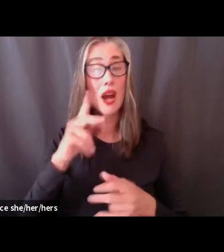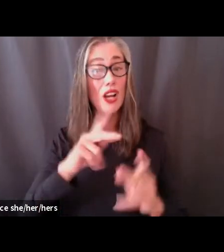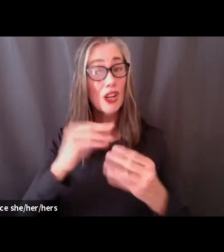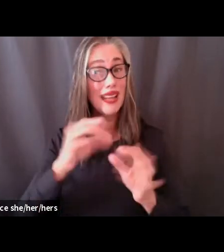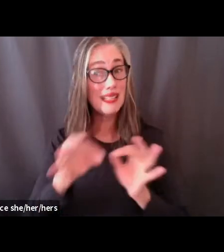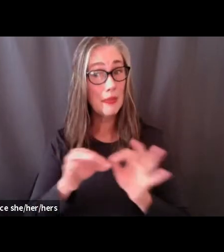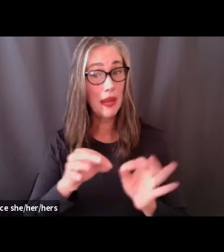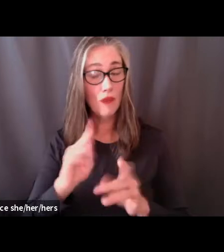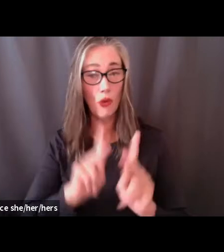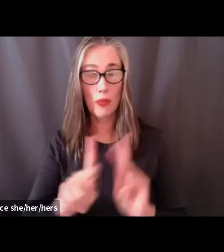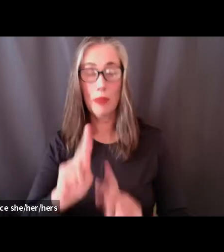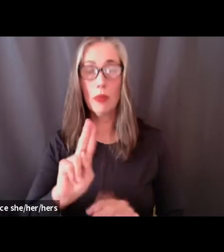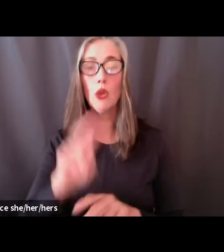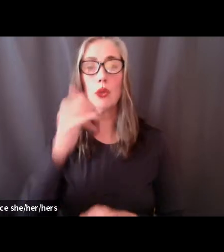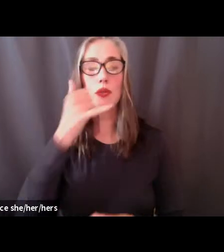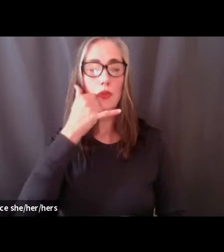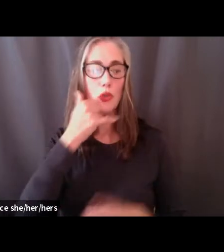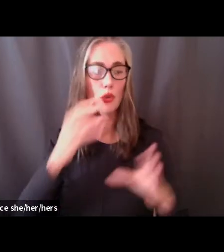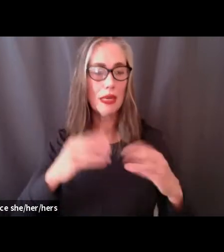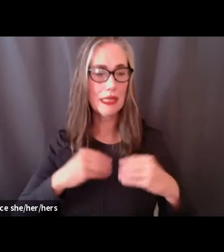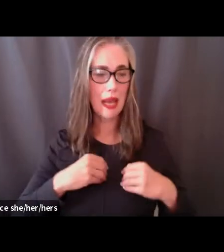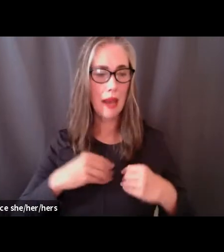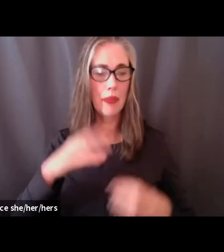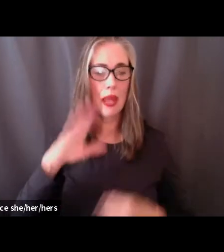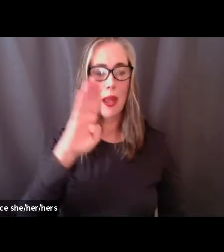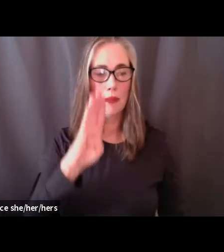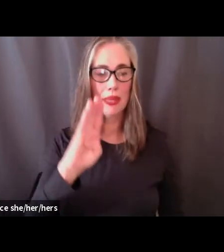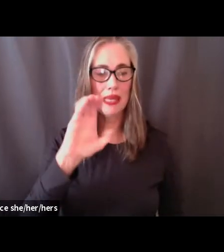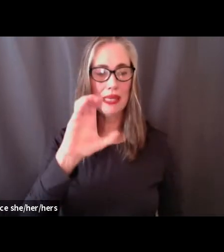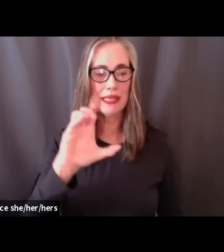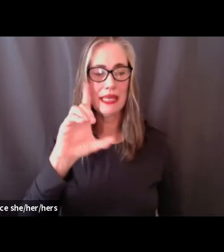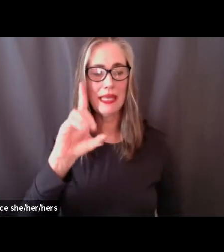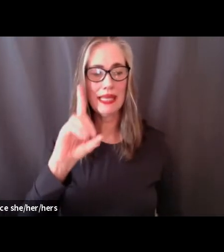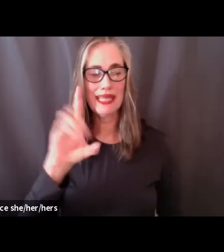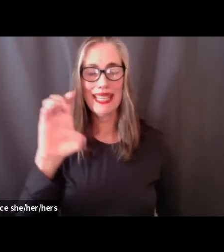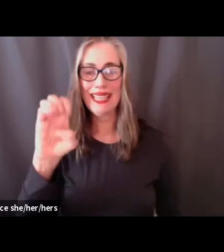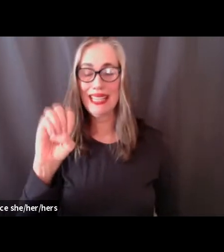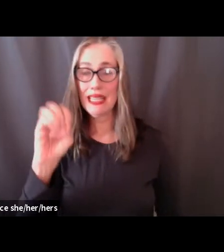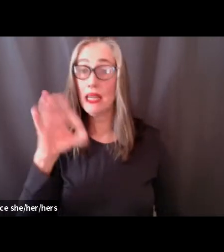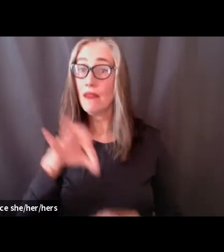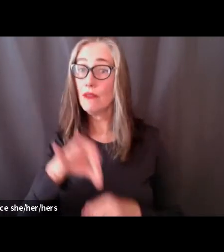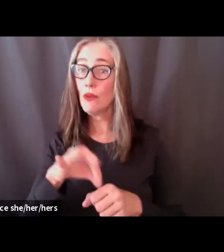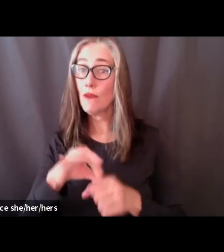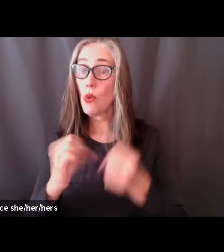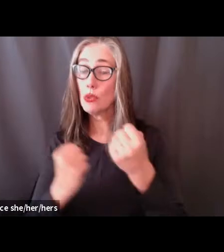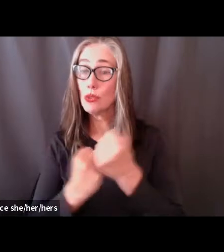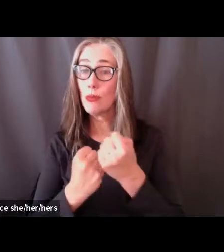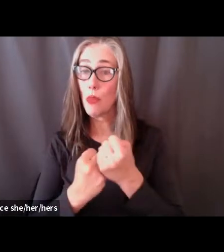adopt item B, C, D, and E. If you are voting in support, please go ahead and dial *9.